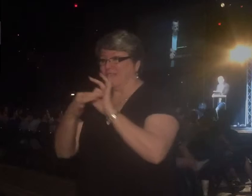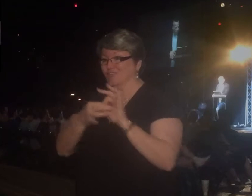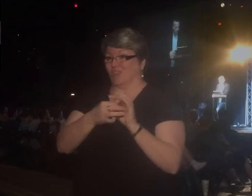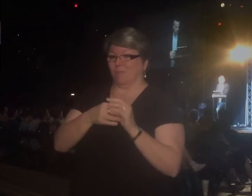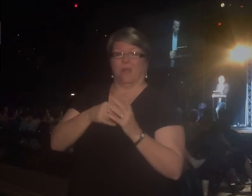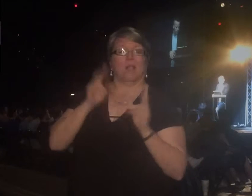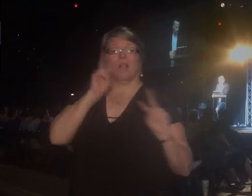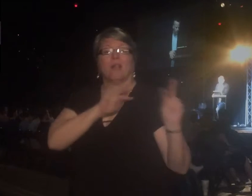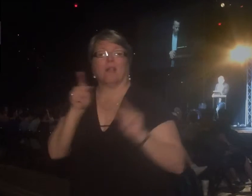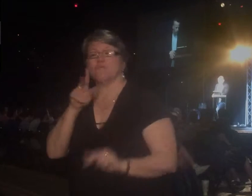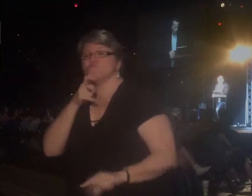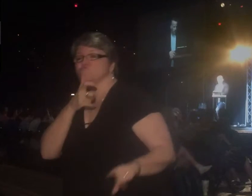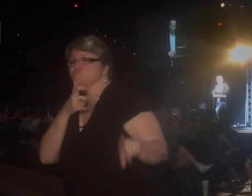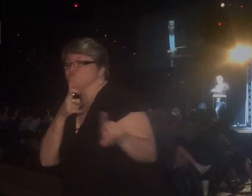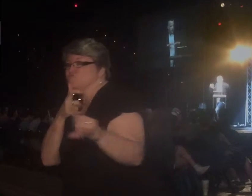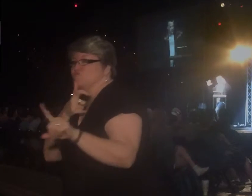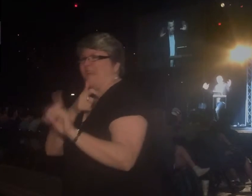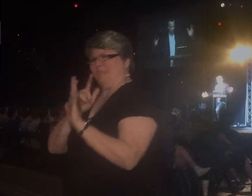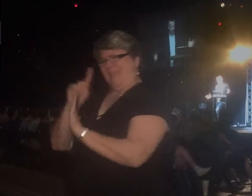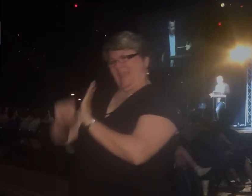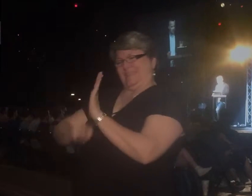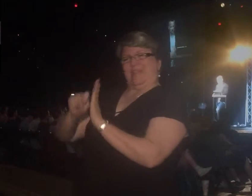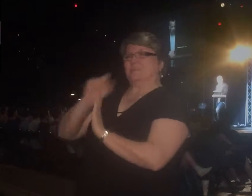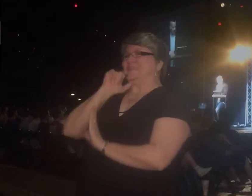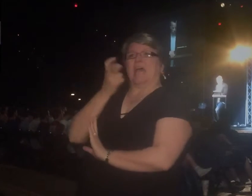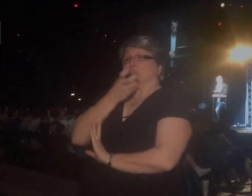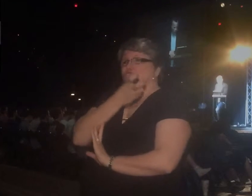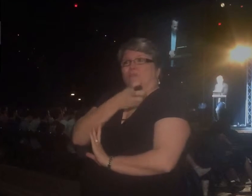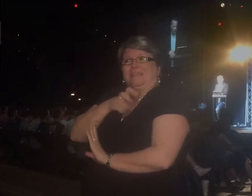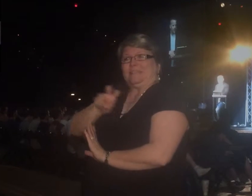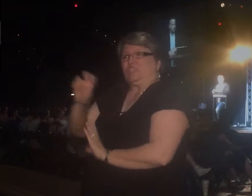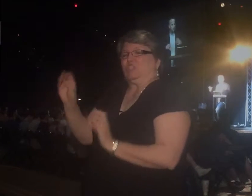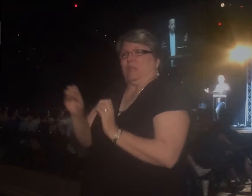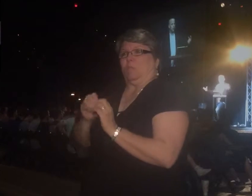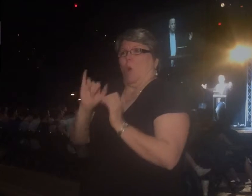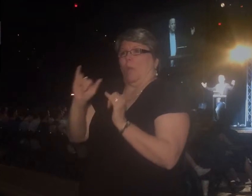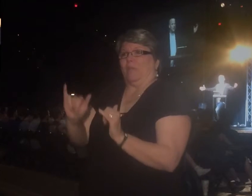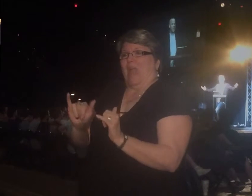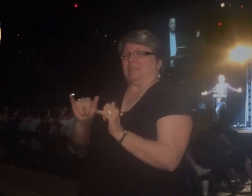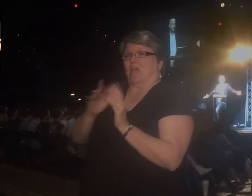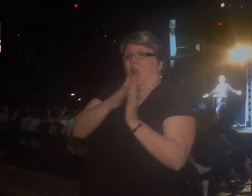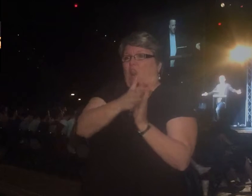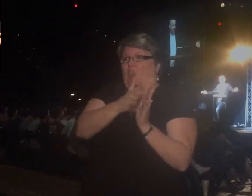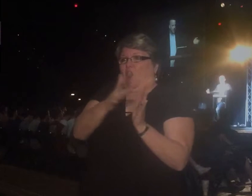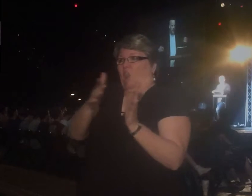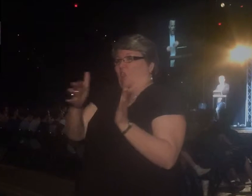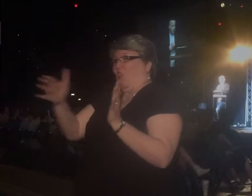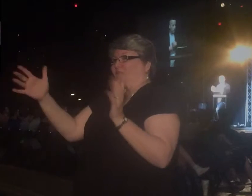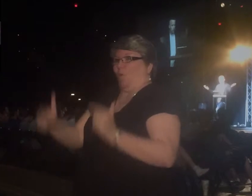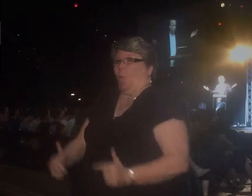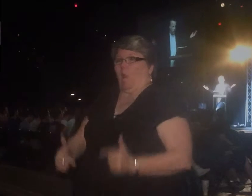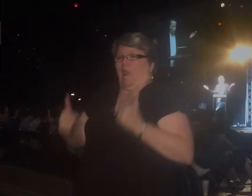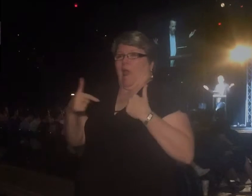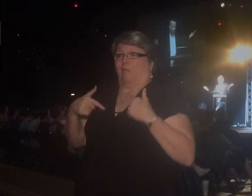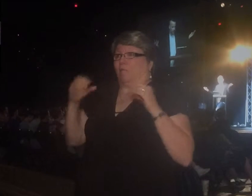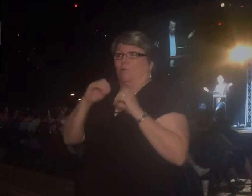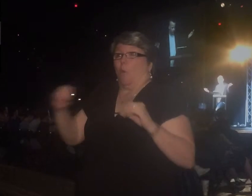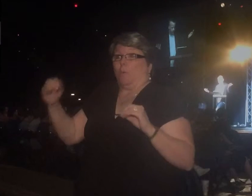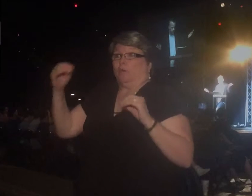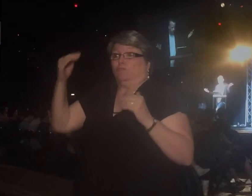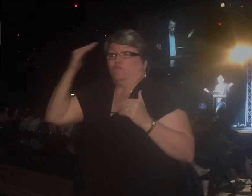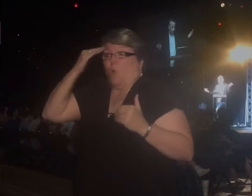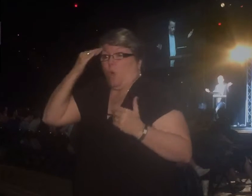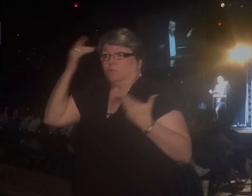shopping around. This period isn't a transition anymore. It's a sprawling life stage, and nobody knows the